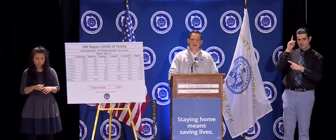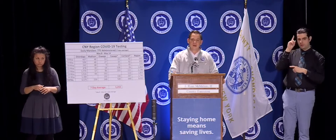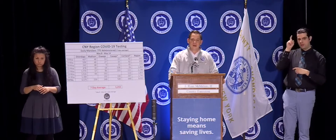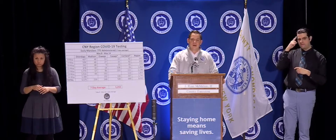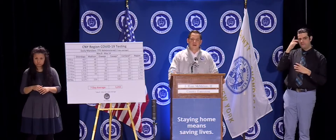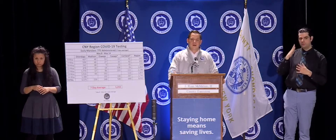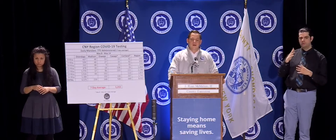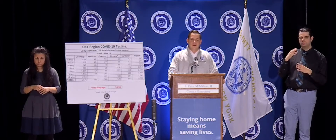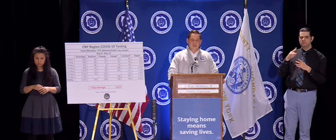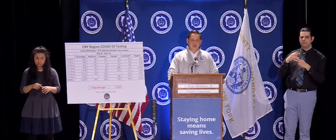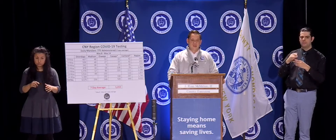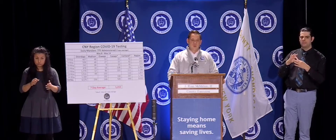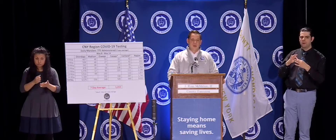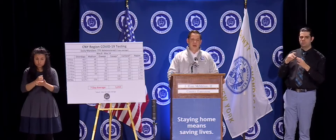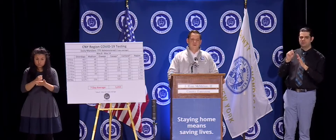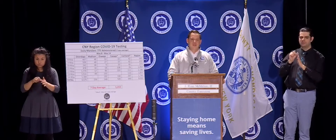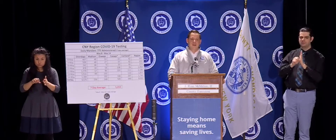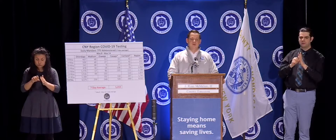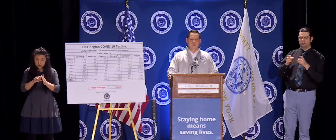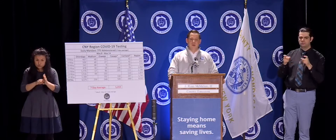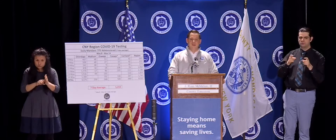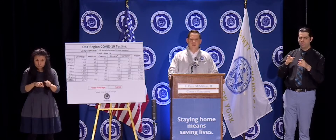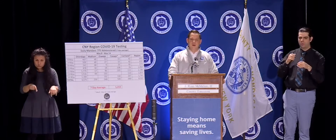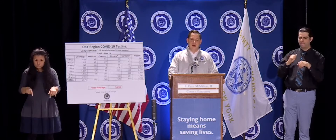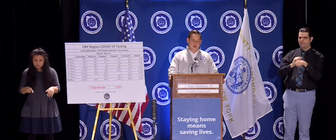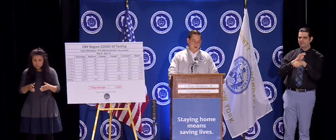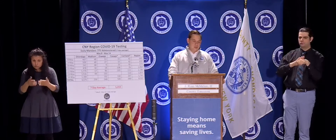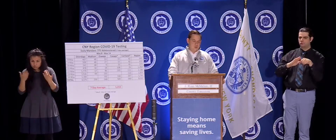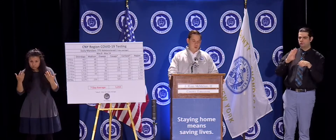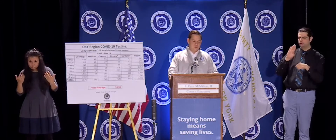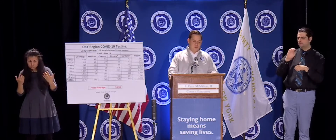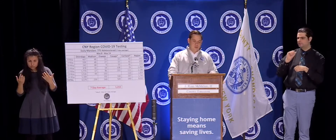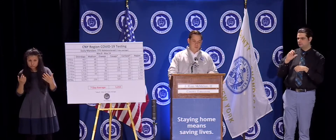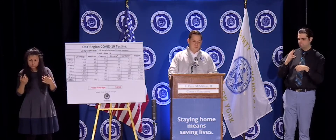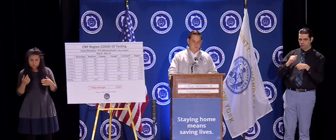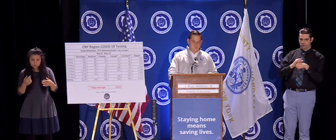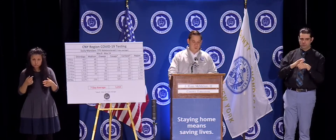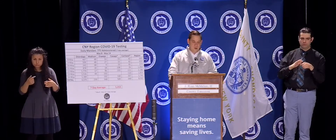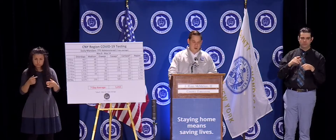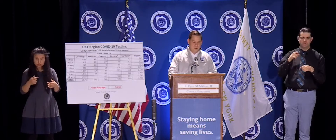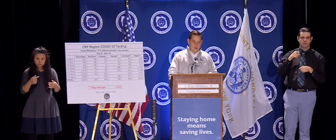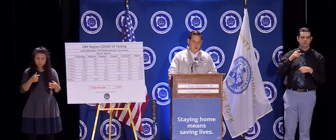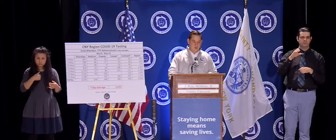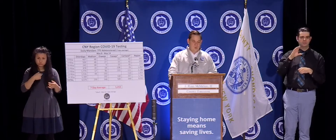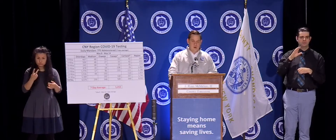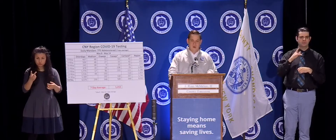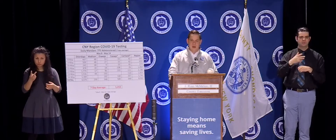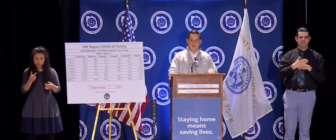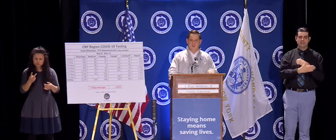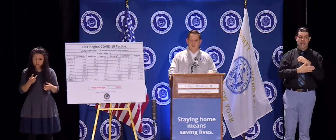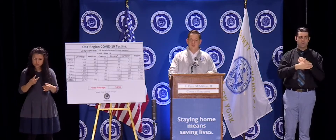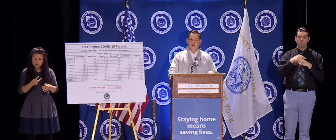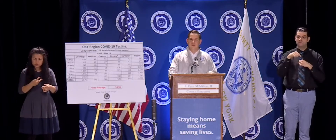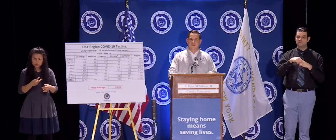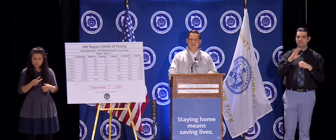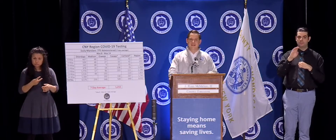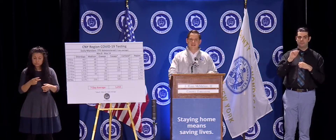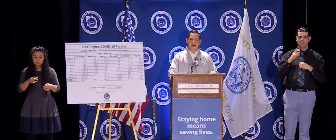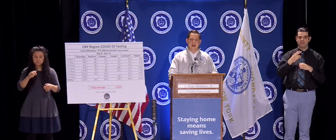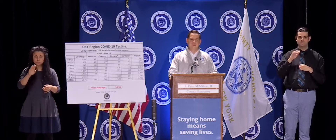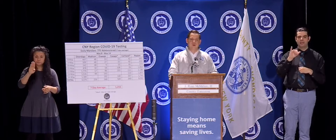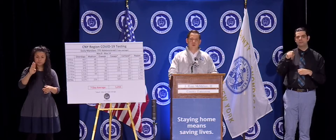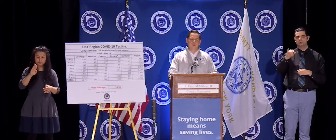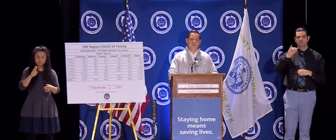on what you're doing with county beaches? Yeah, so we have Jamesville Beach and Oneida Lake Shores Beach. We don't have the resources